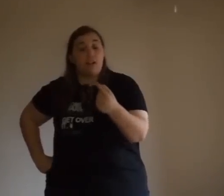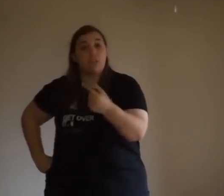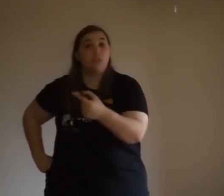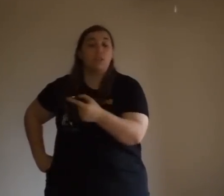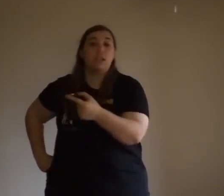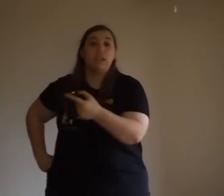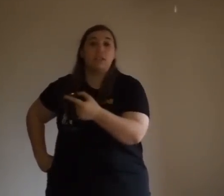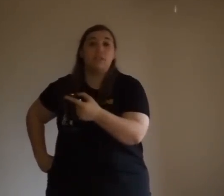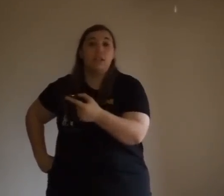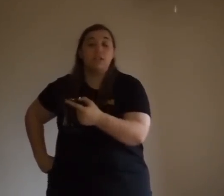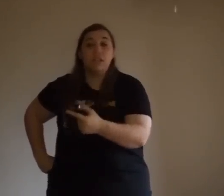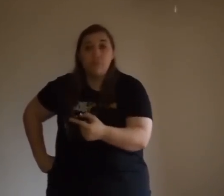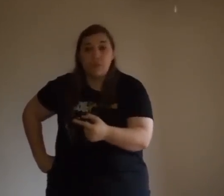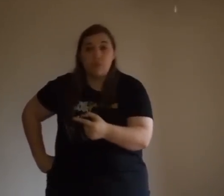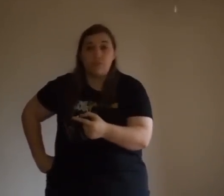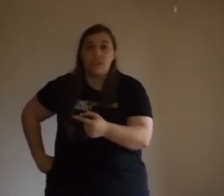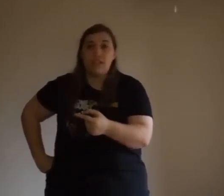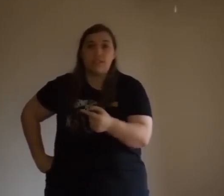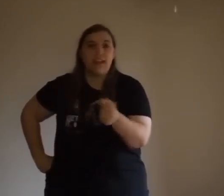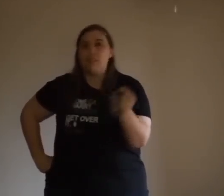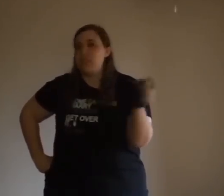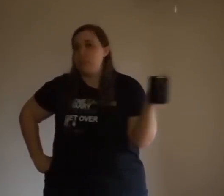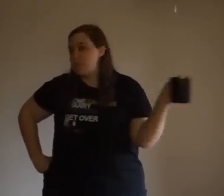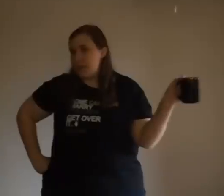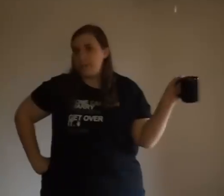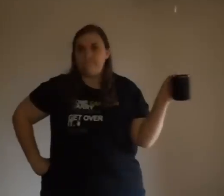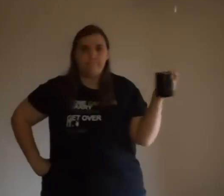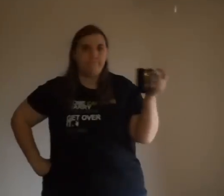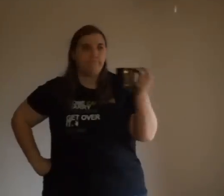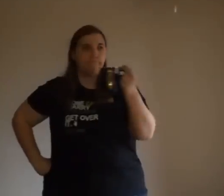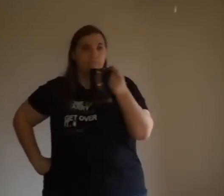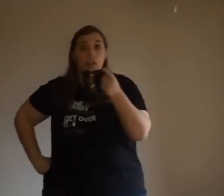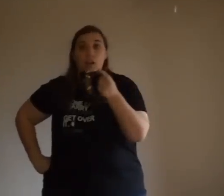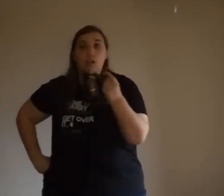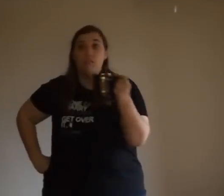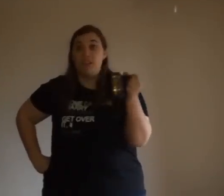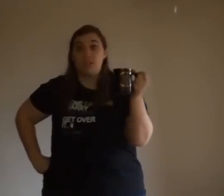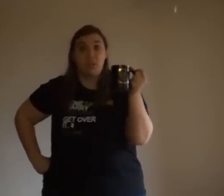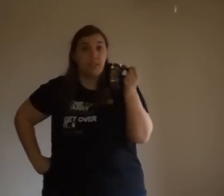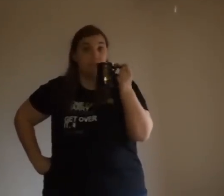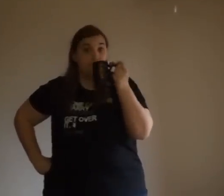also look in this video's info for links to everything but Twitter. Fuck Twitter.